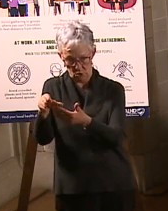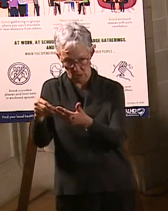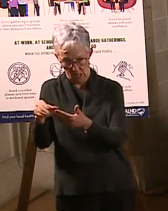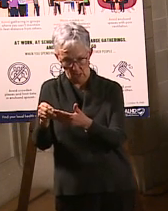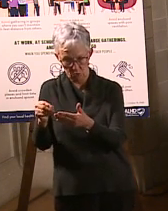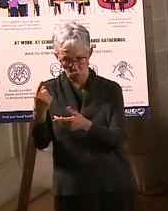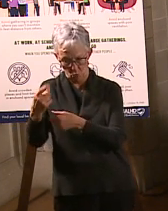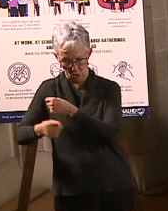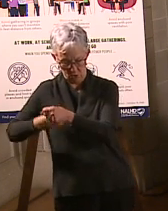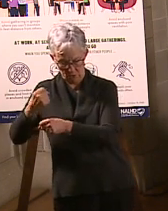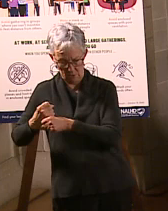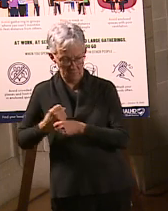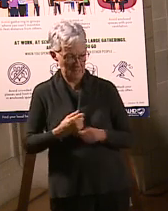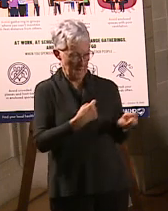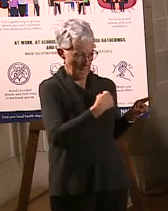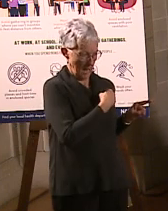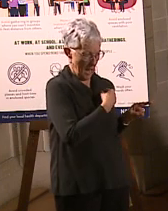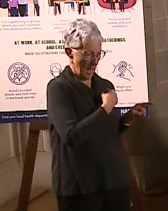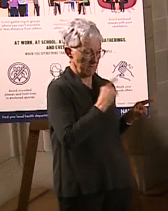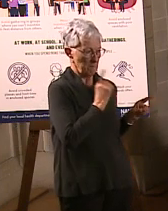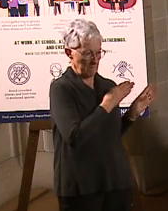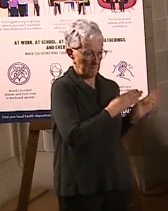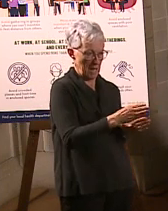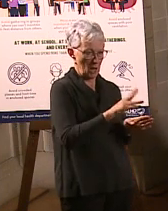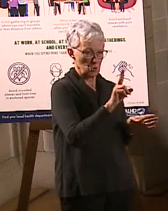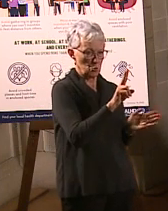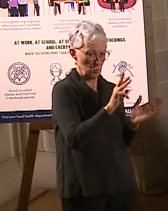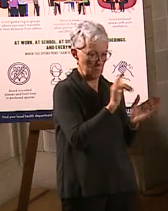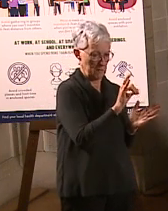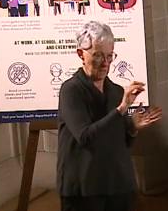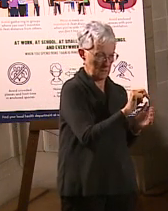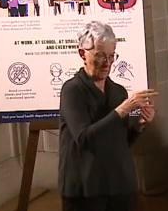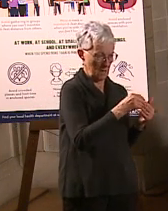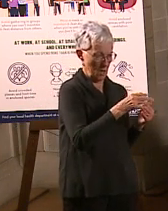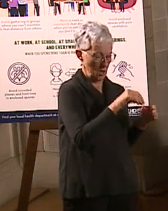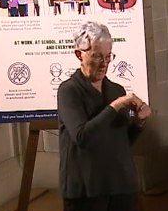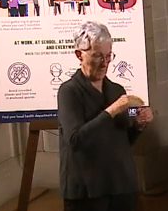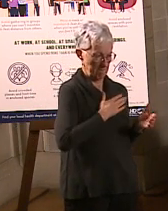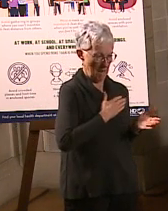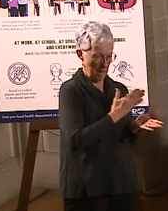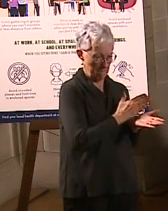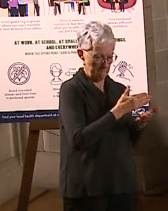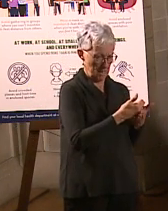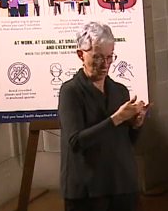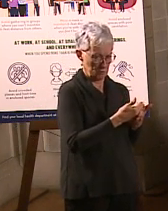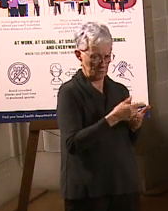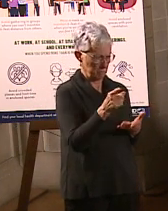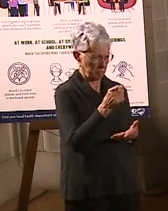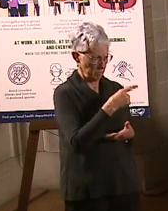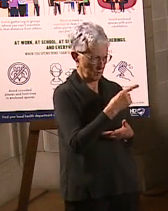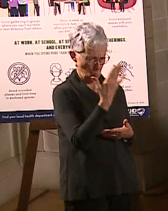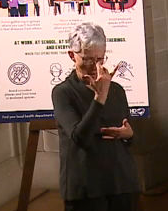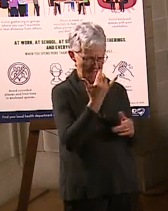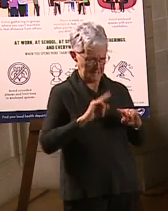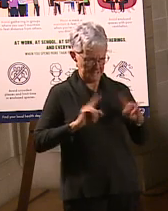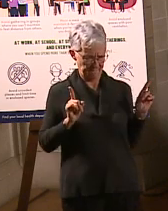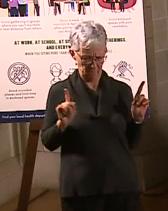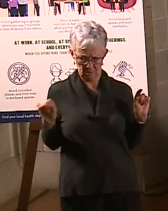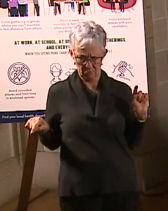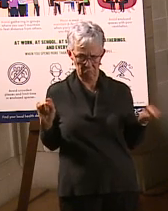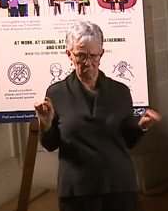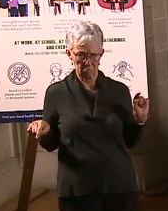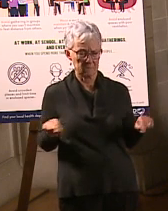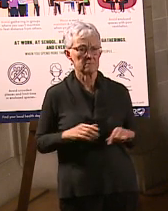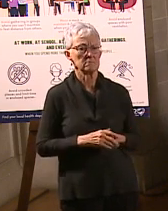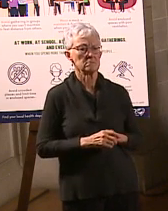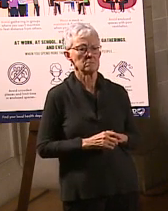I've only carved out $2 million a year in my budget, so what's the difference here? And what I put aside in my budget